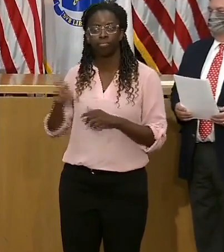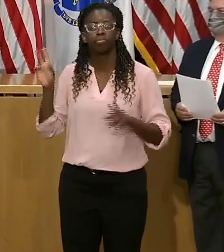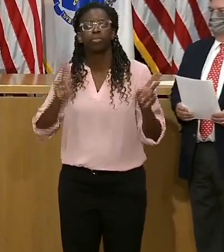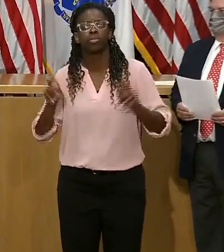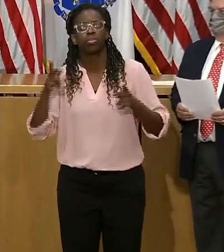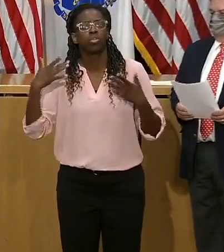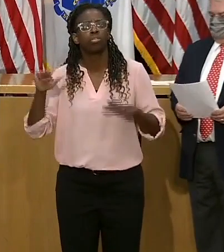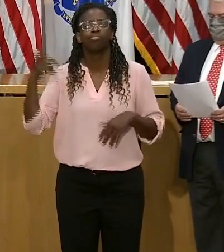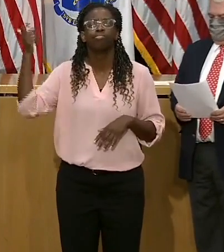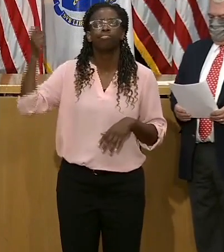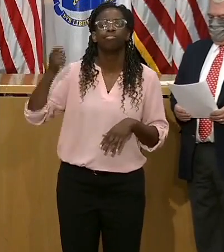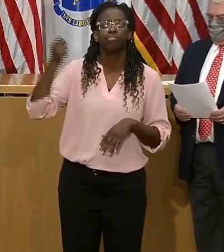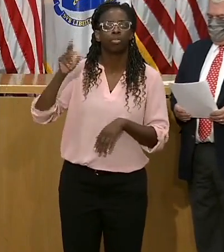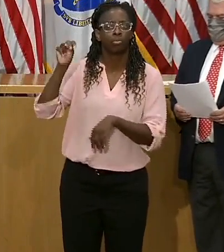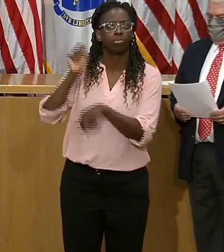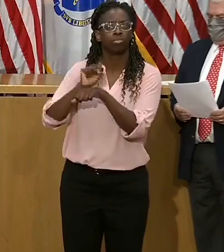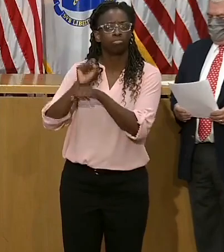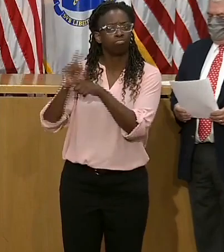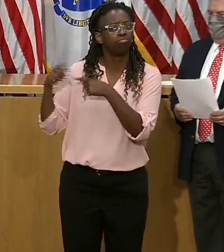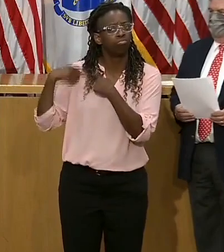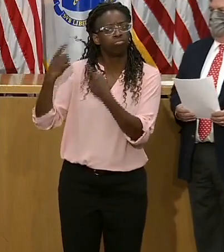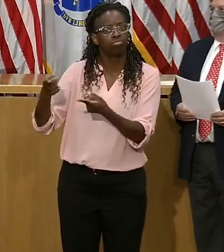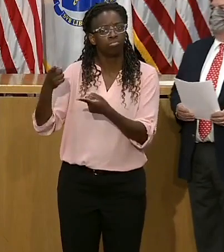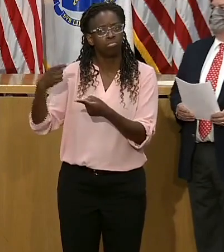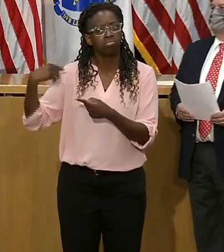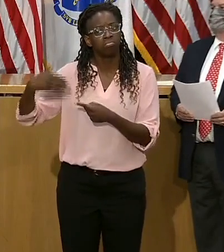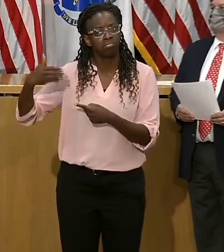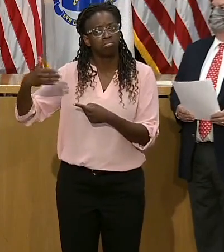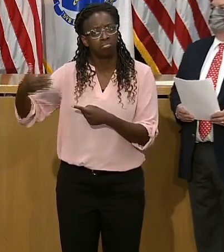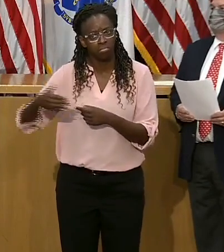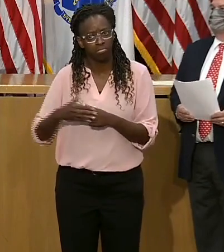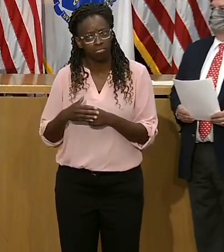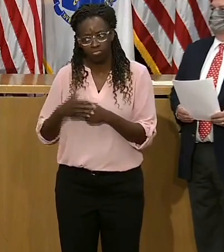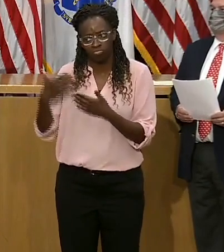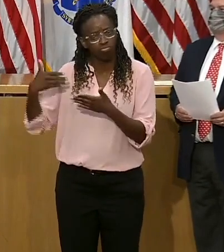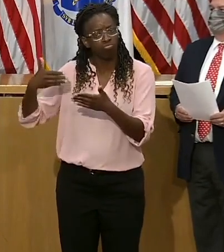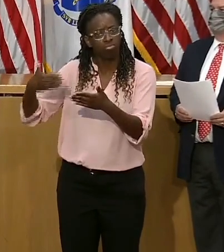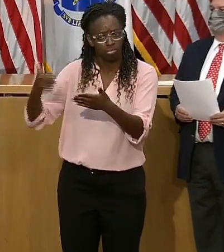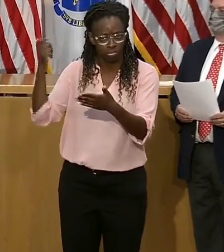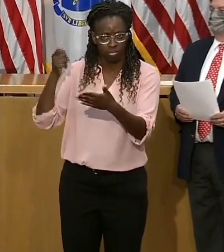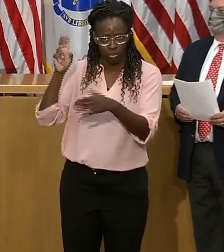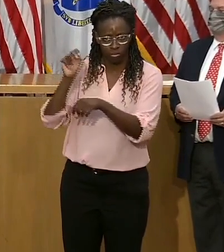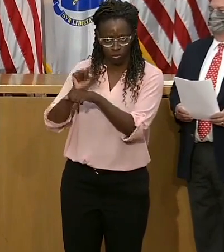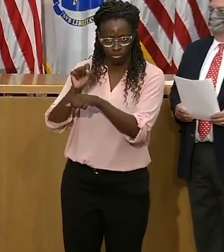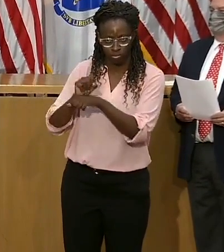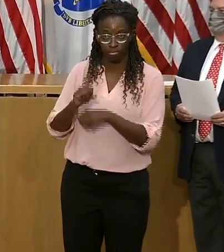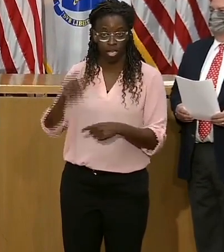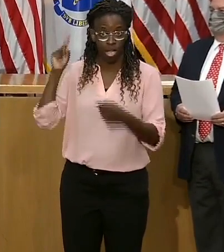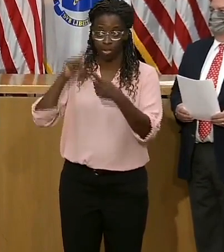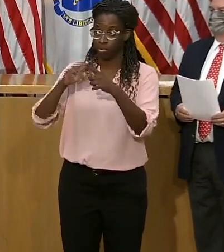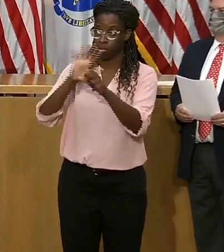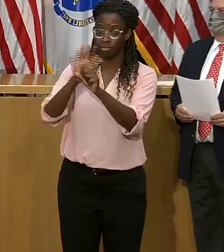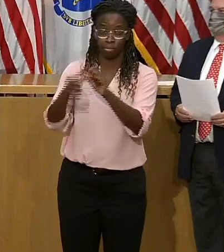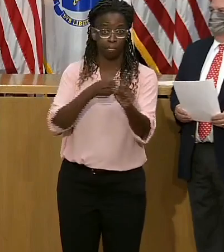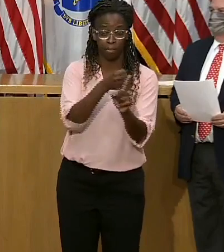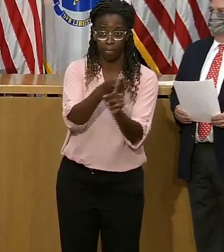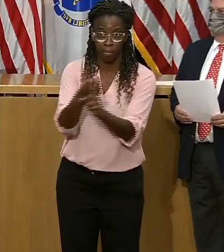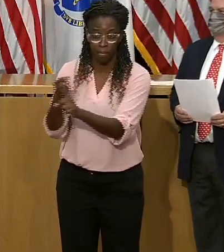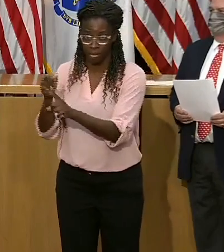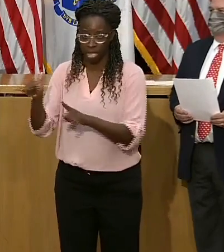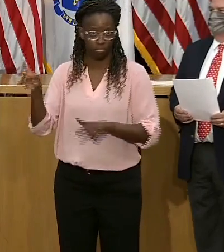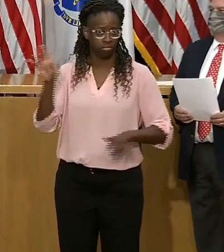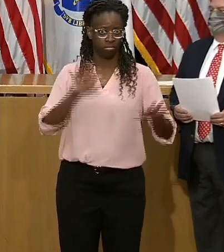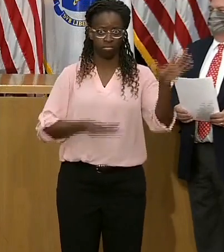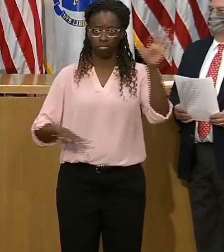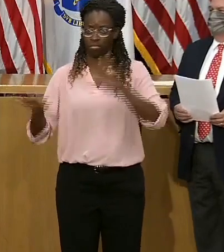pandemic, Massachusetts had 10 consecutive weeks of over 35,000 claims. In order to meet that challenge, we had